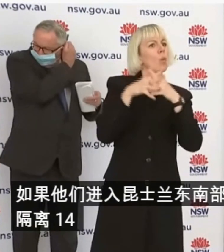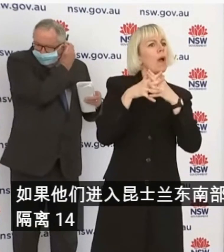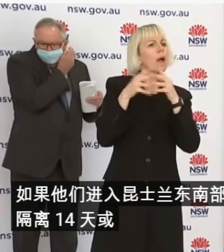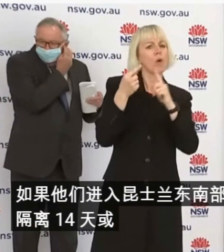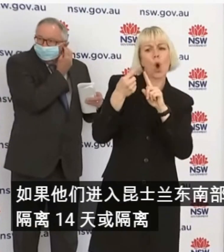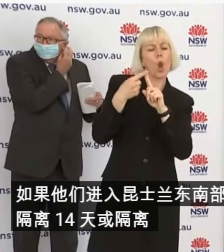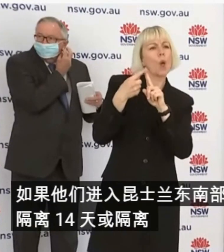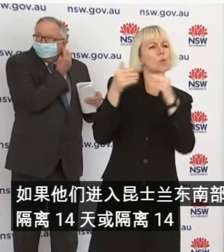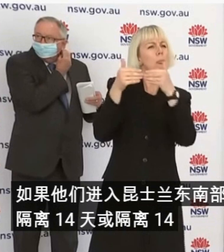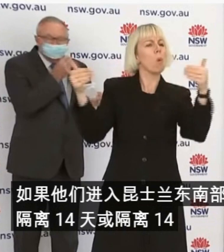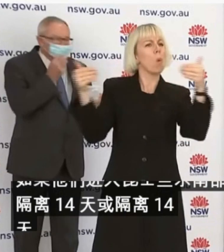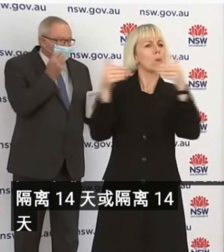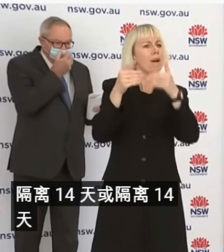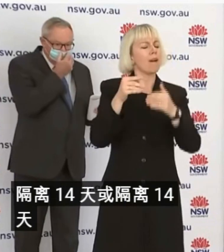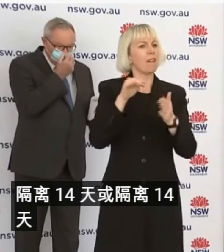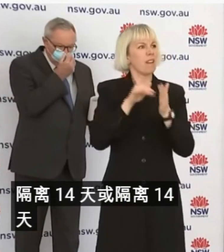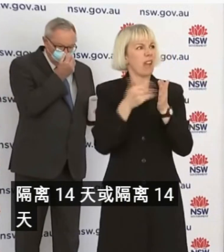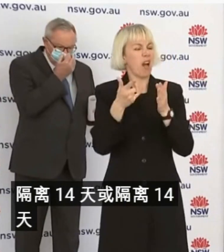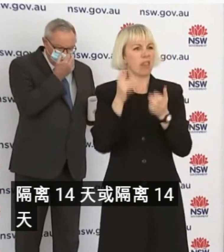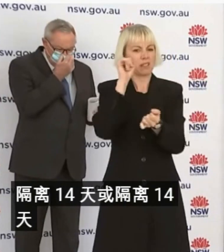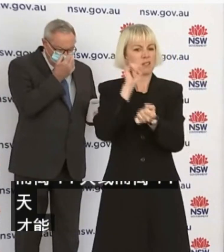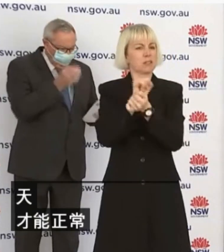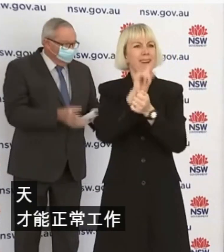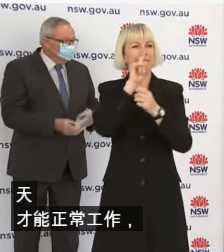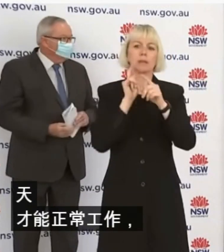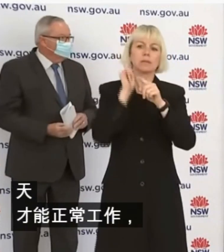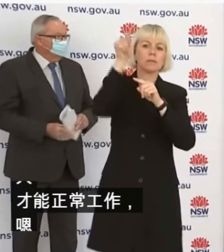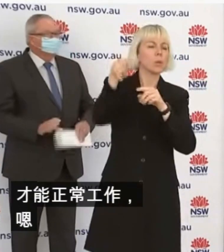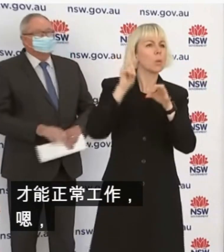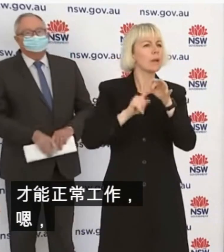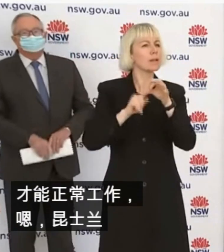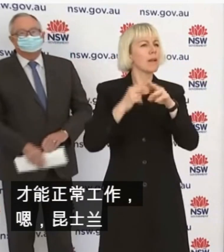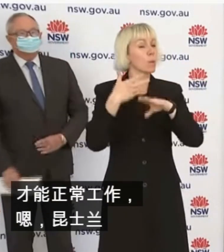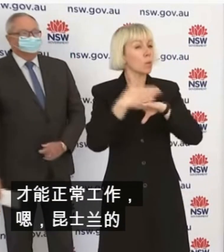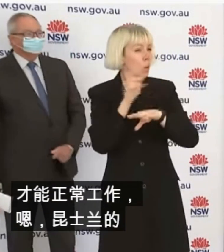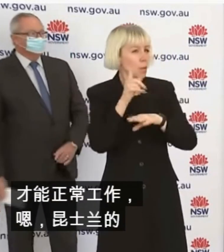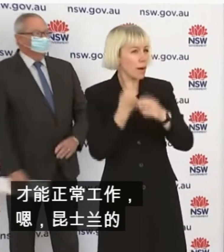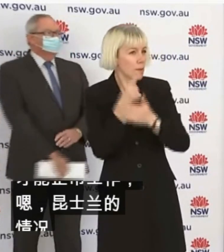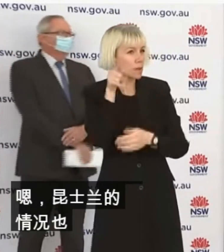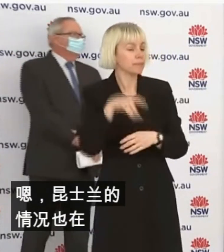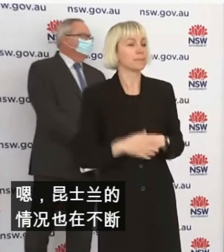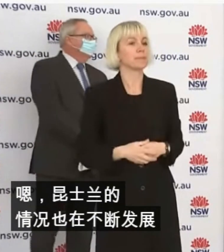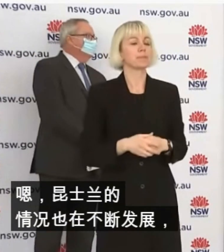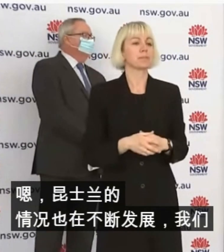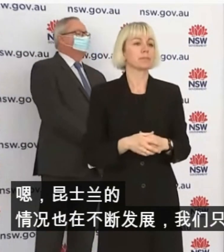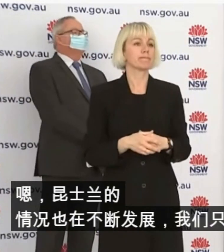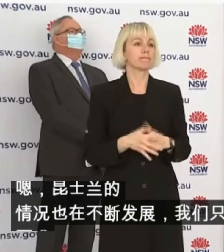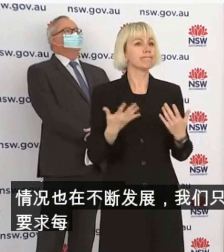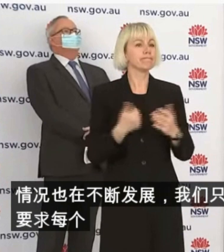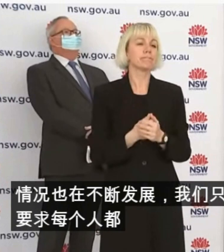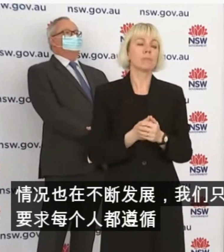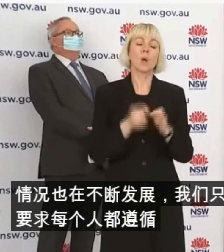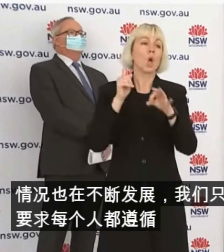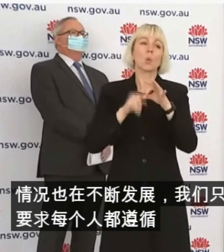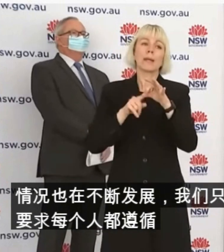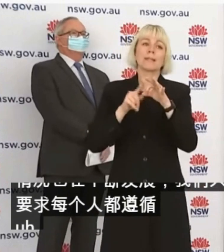isolate for 14 days or quarantine for 14 days if they cross into southeast Queensland to work? Well, obviously, the Queensland situation is evolving as well. We just ask